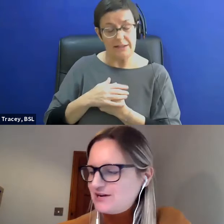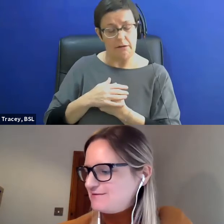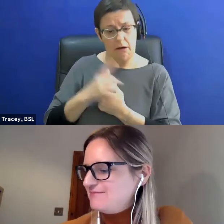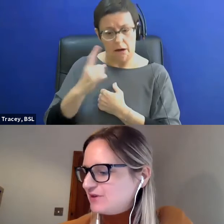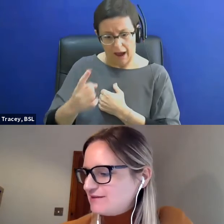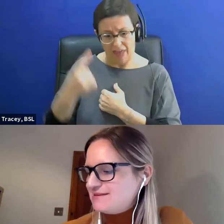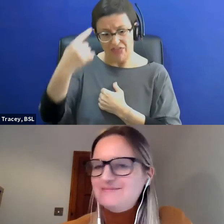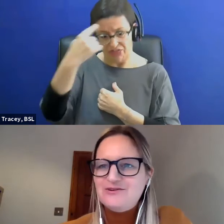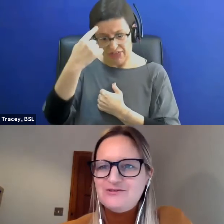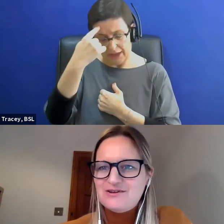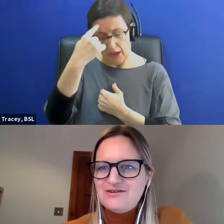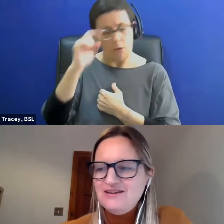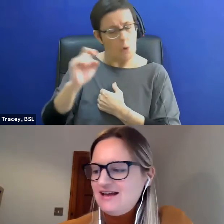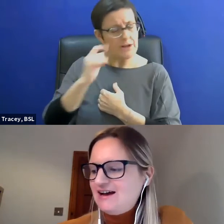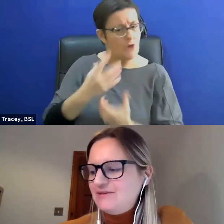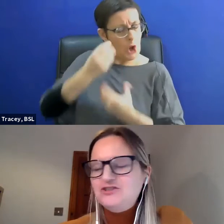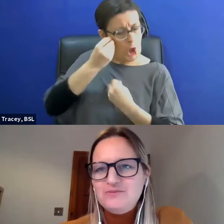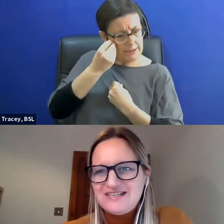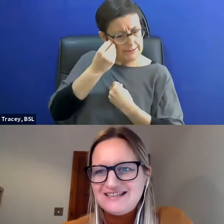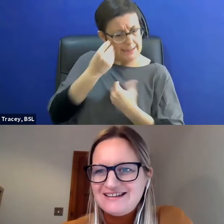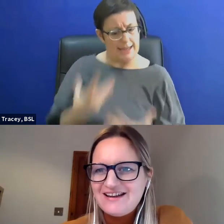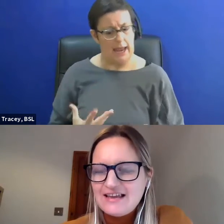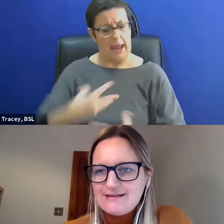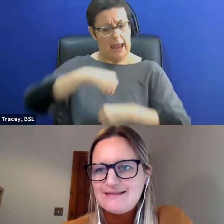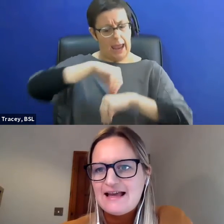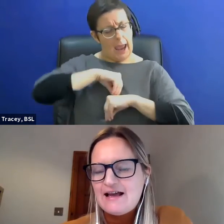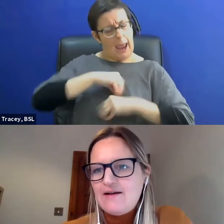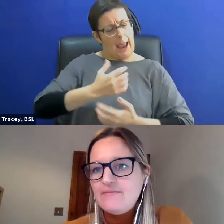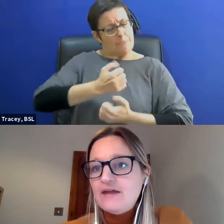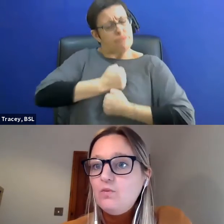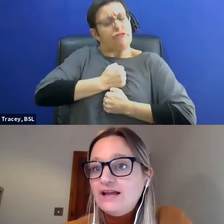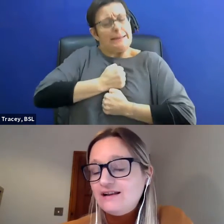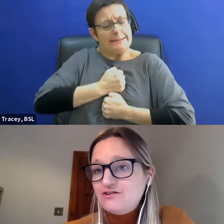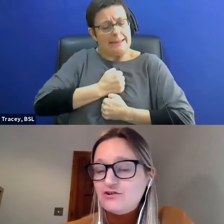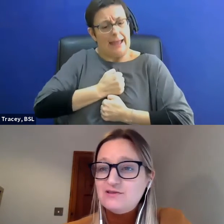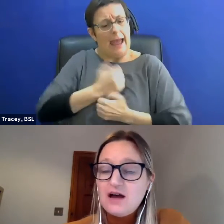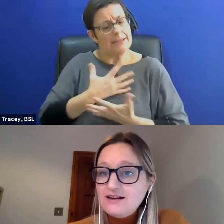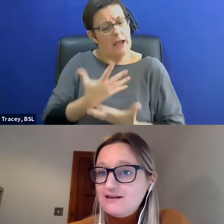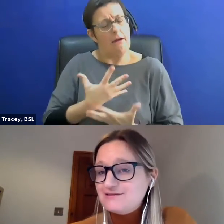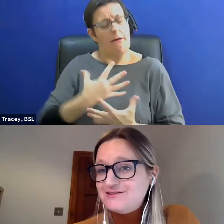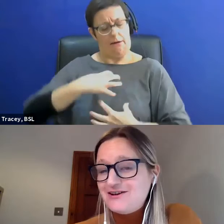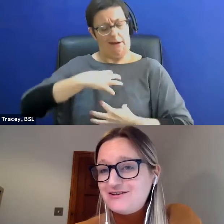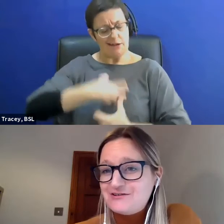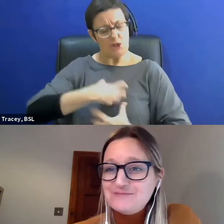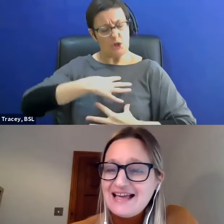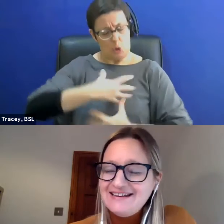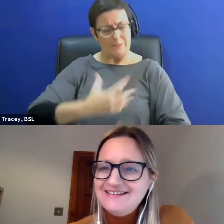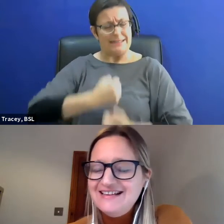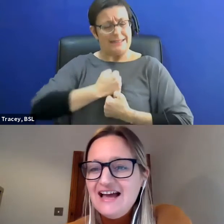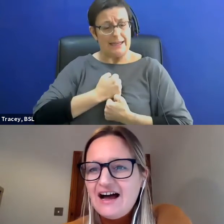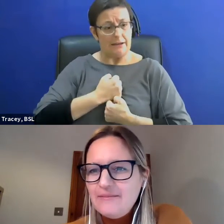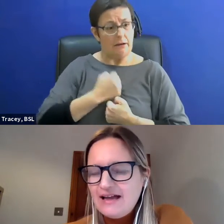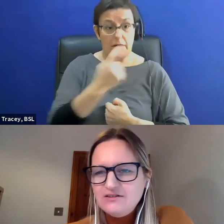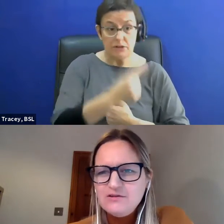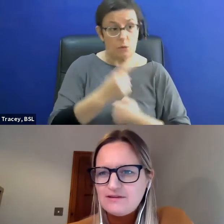of embracing, but also adopting. And I guess that that will across designers and across